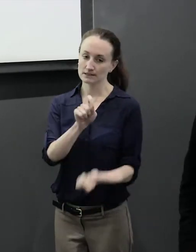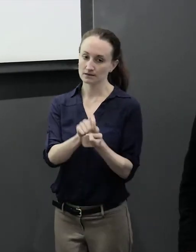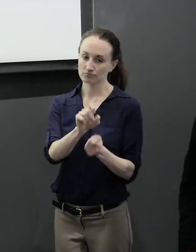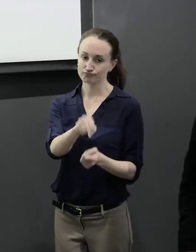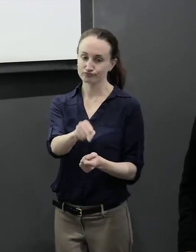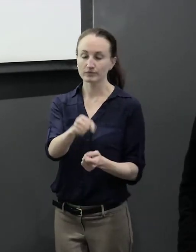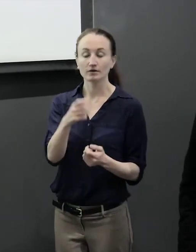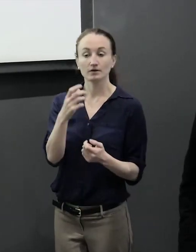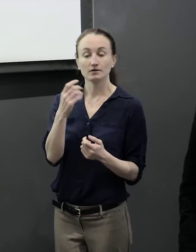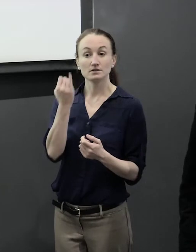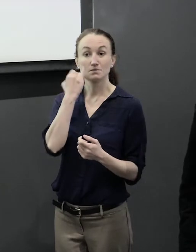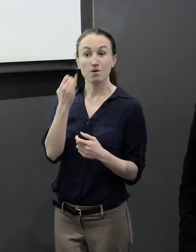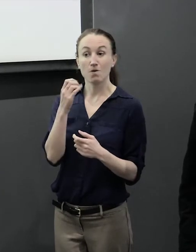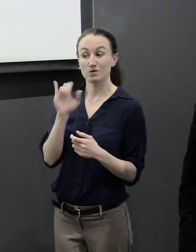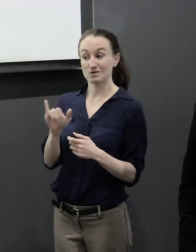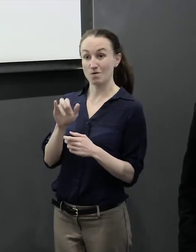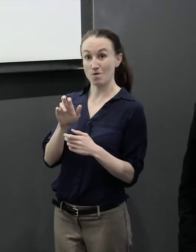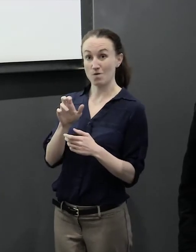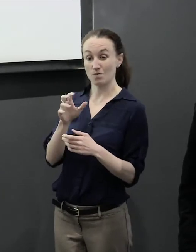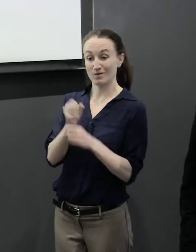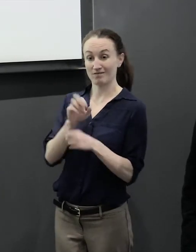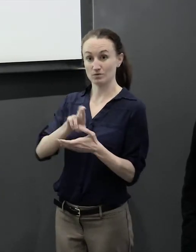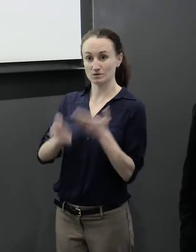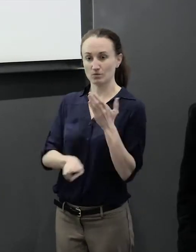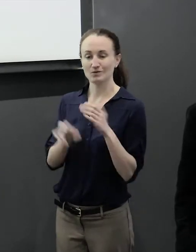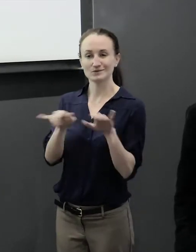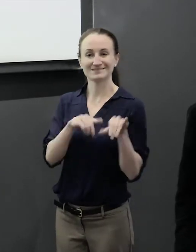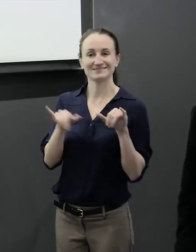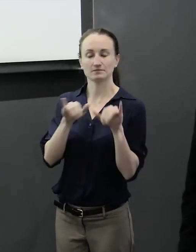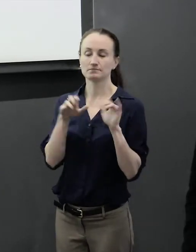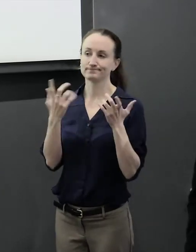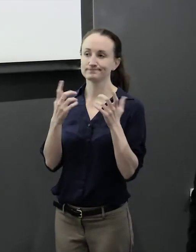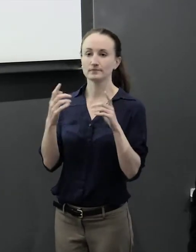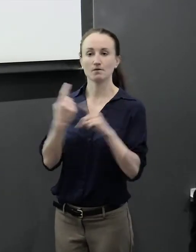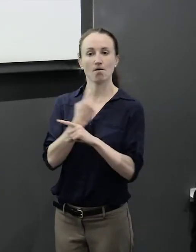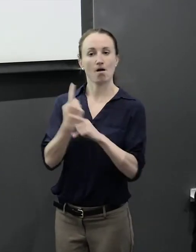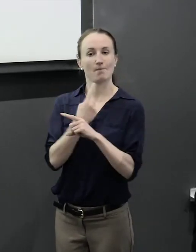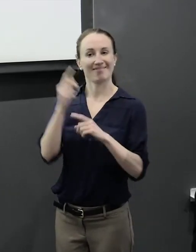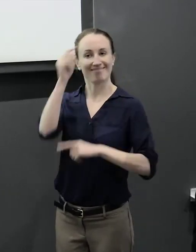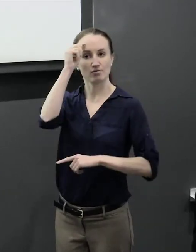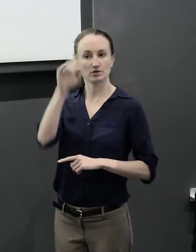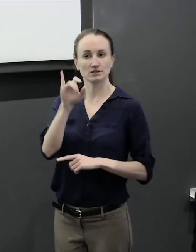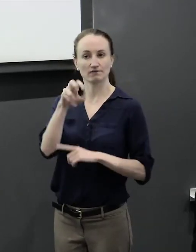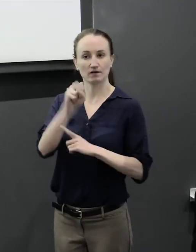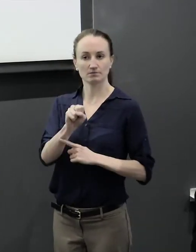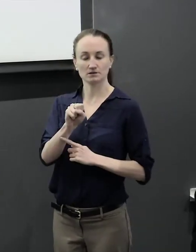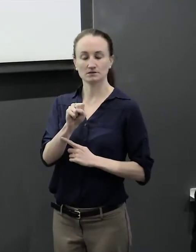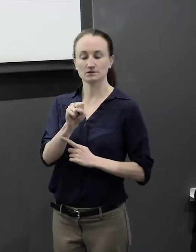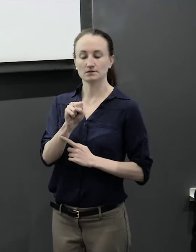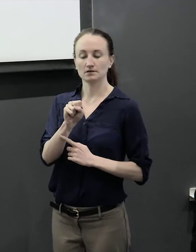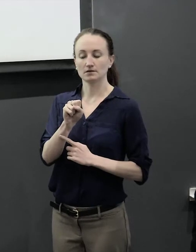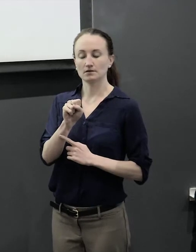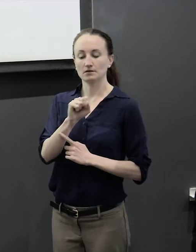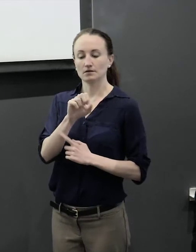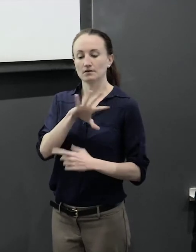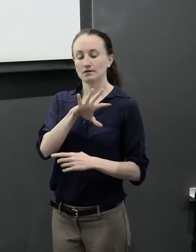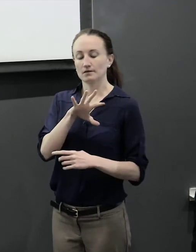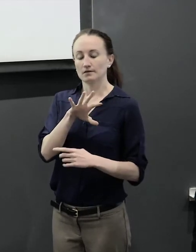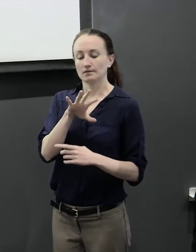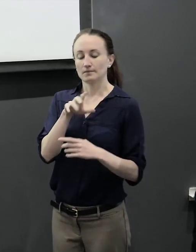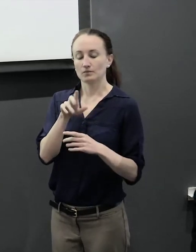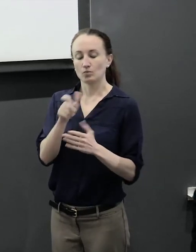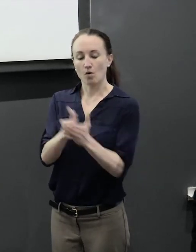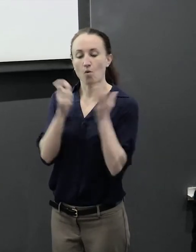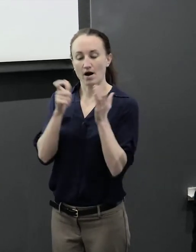results, standard theories of ellipsis have to allow for the fact that you can